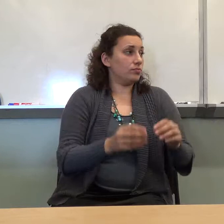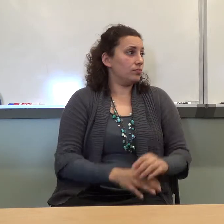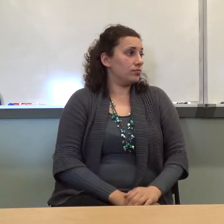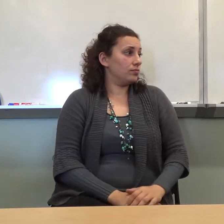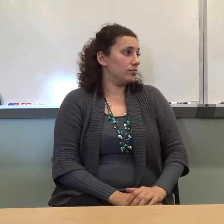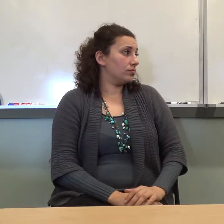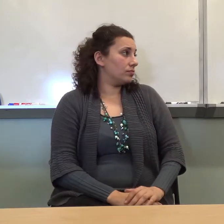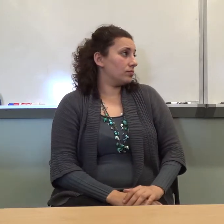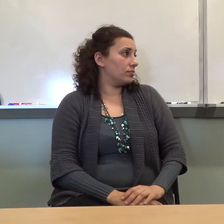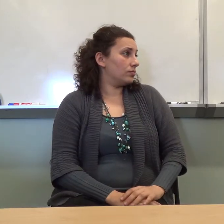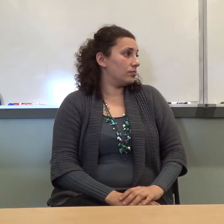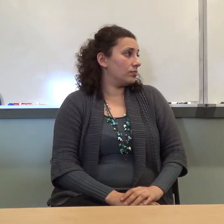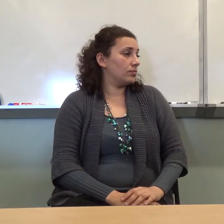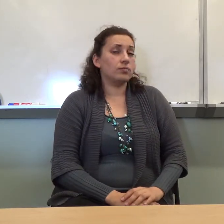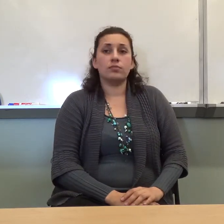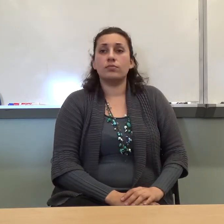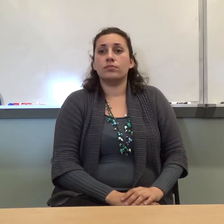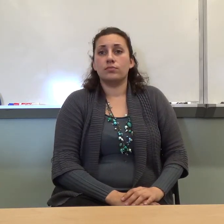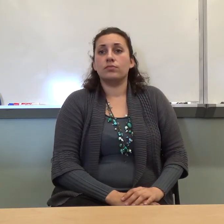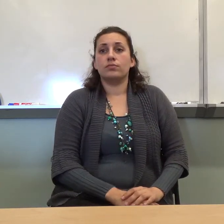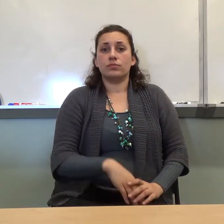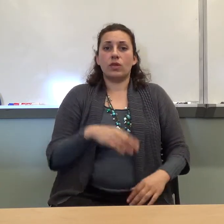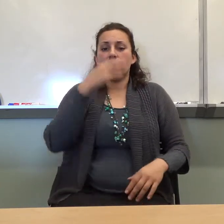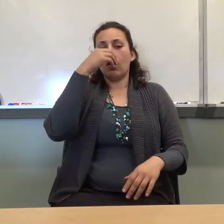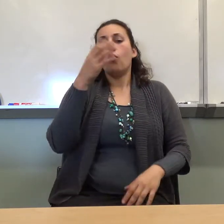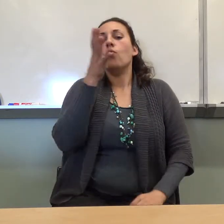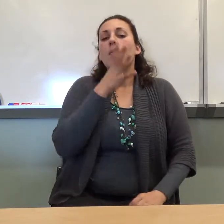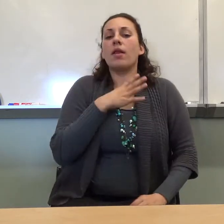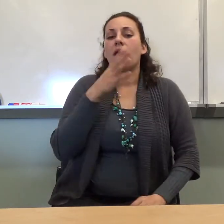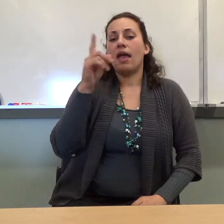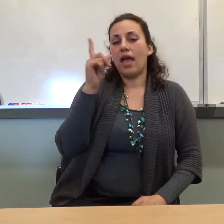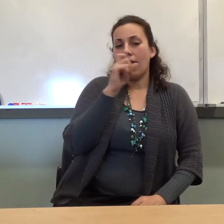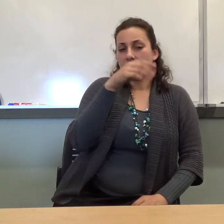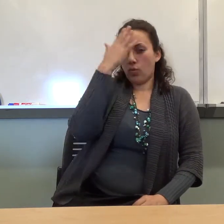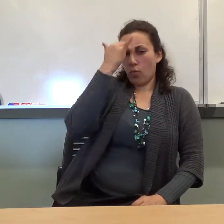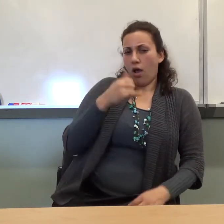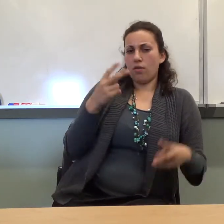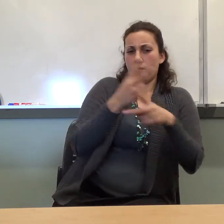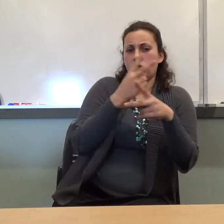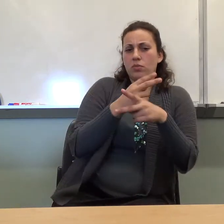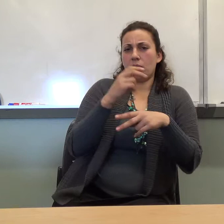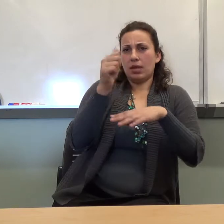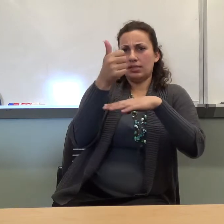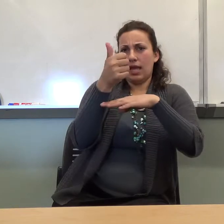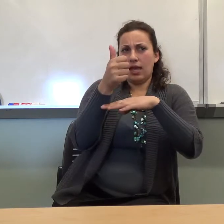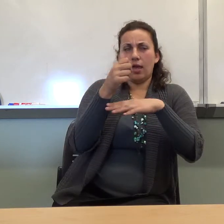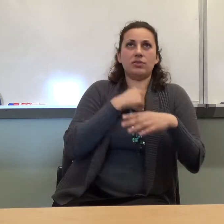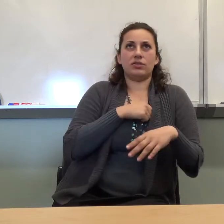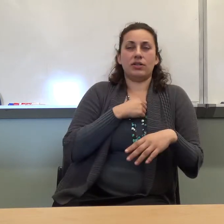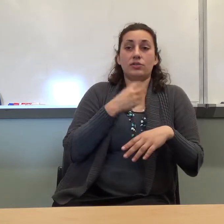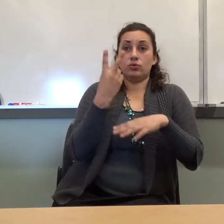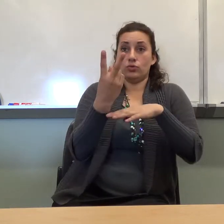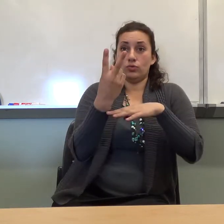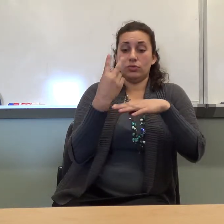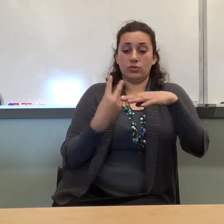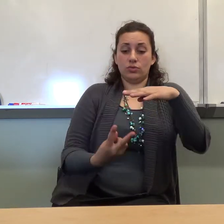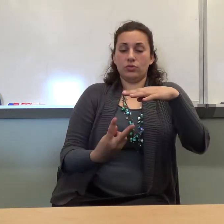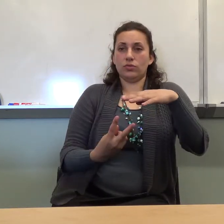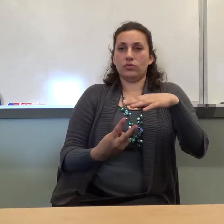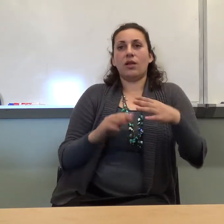Why do you multiply it by 2? To get a 10 as a denominator makes it a decimal fraction. Makes it very easy to write as a decimal. See, when this